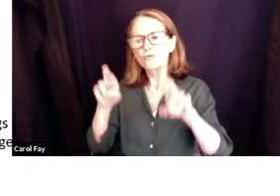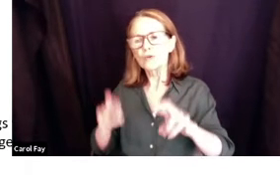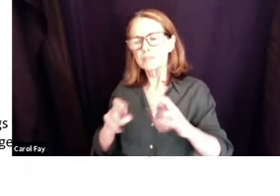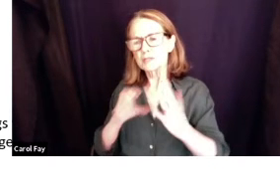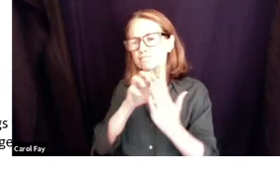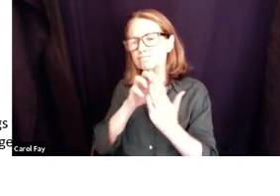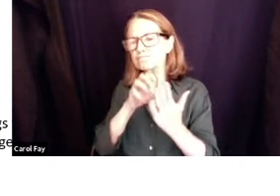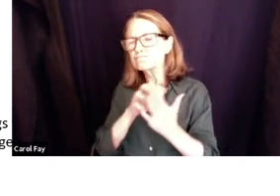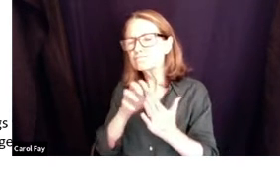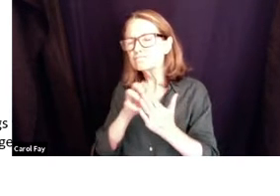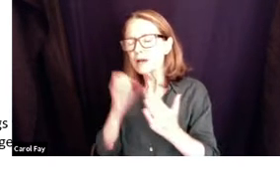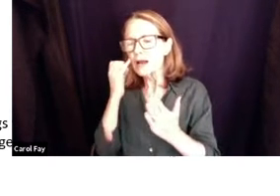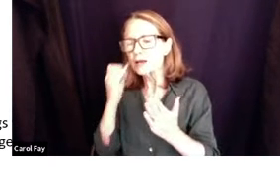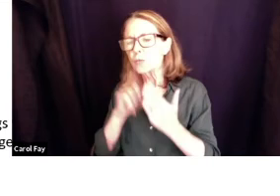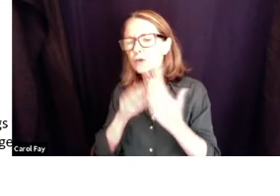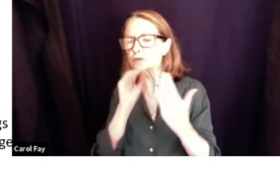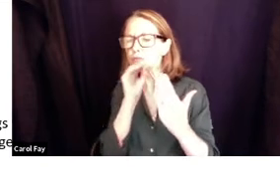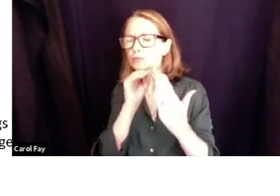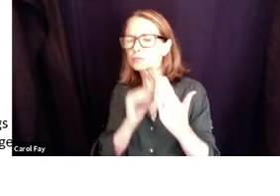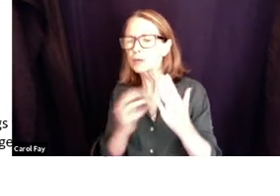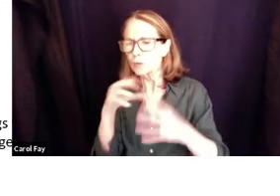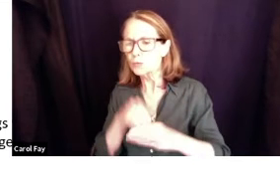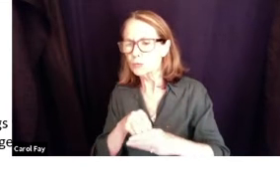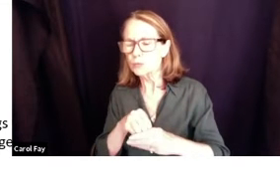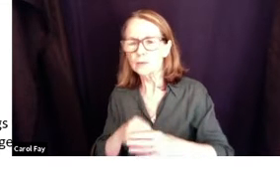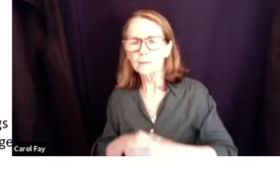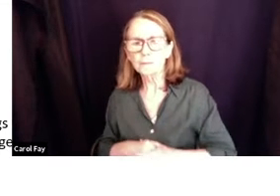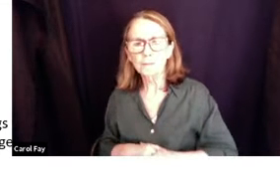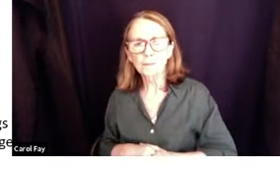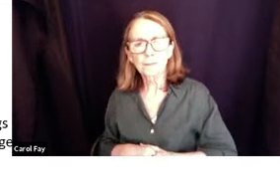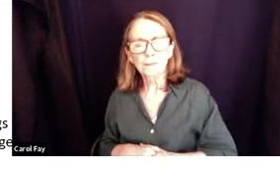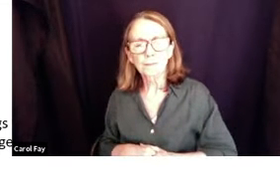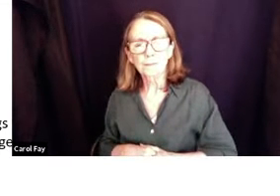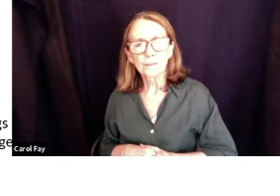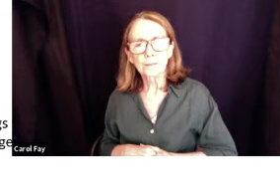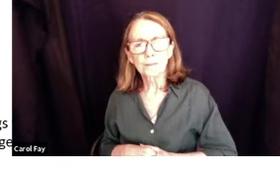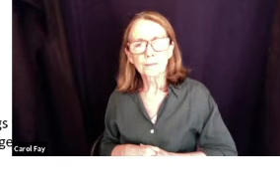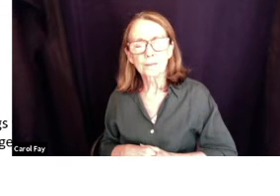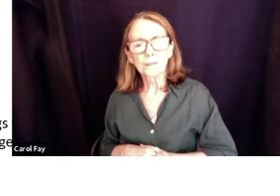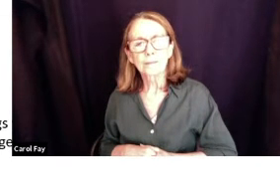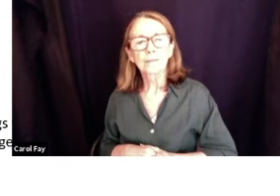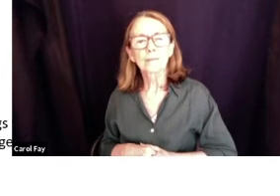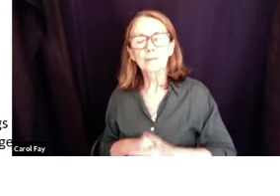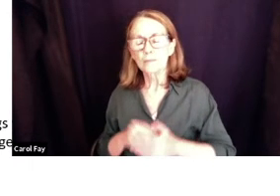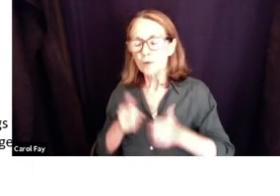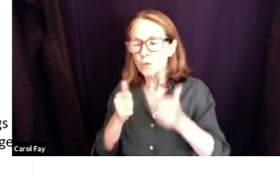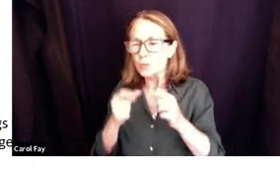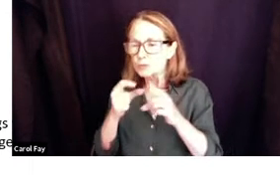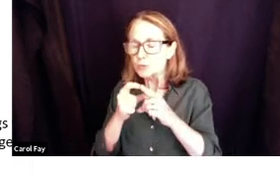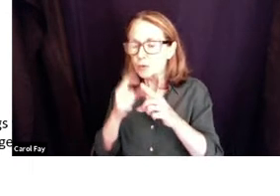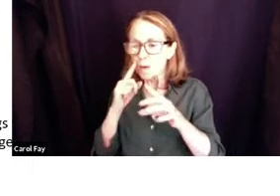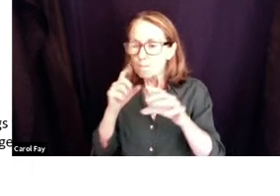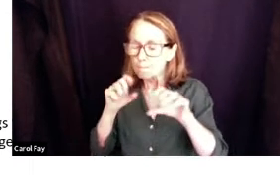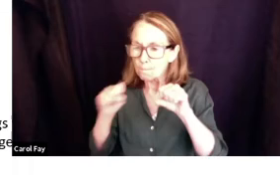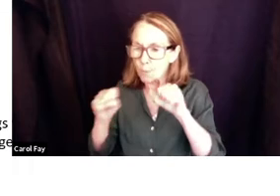Okay, this is a template for a resume to give you an idea of what to write. And even we have